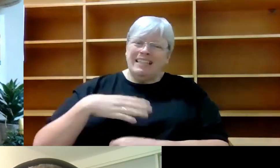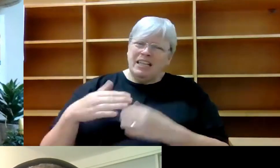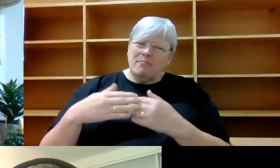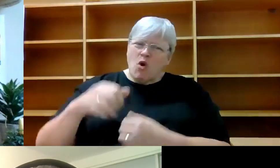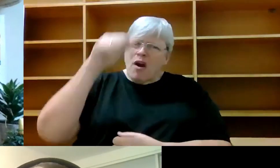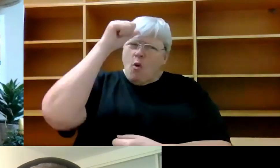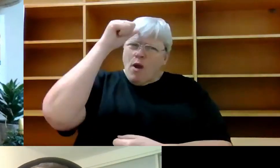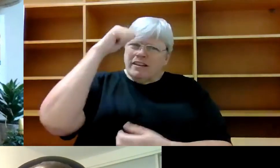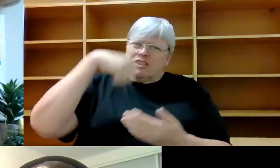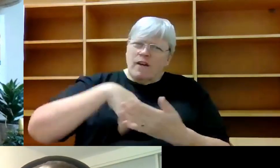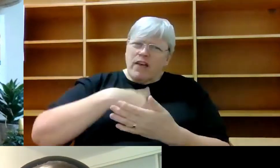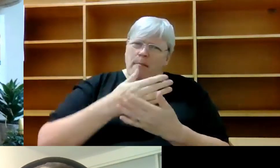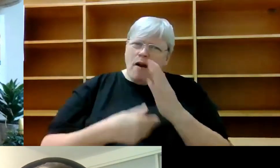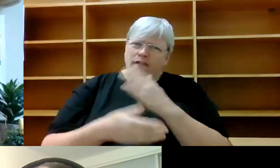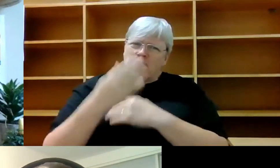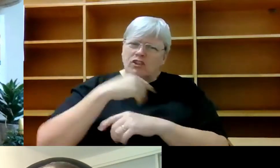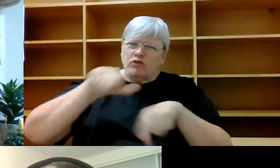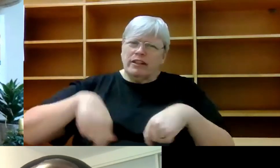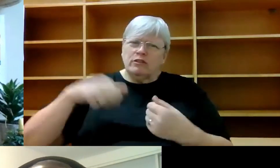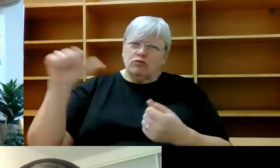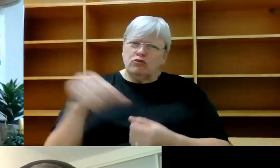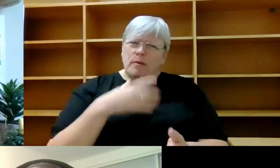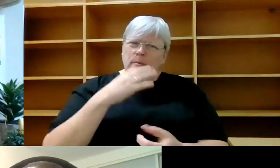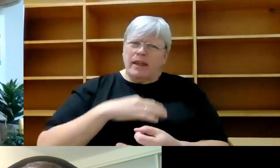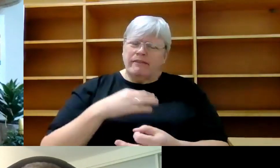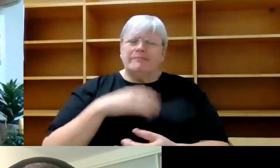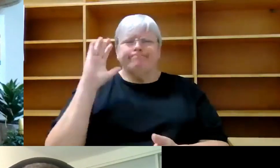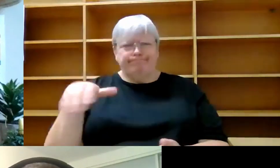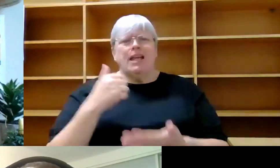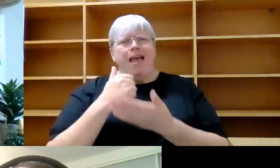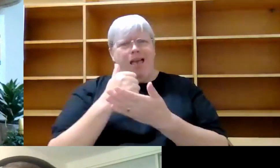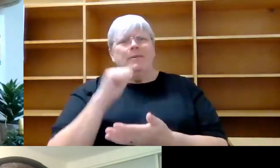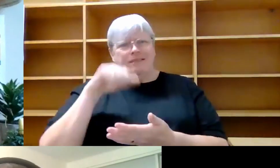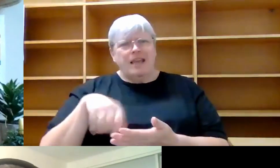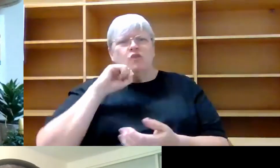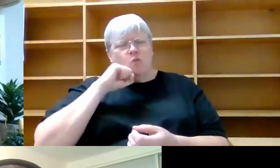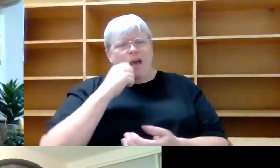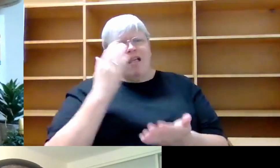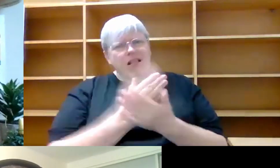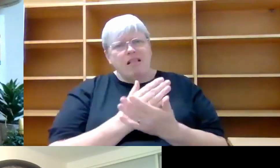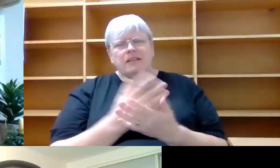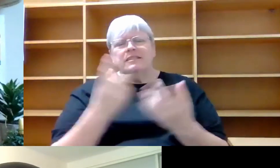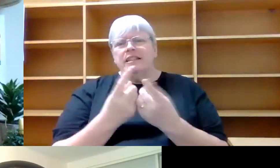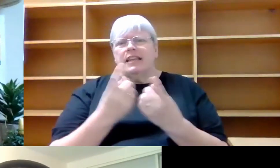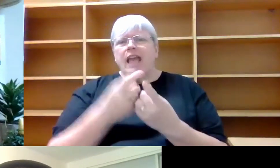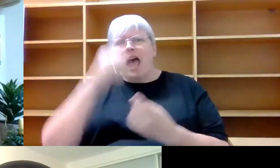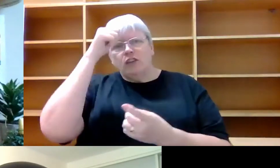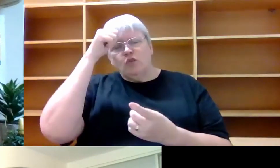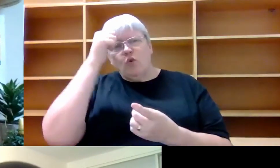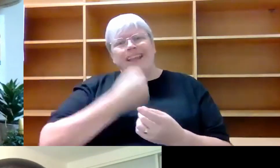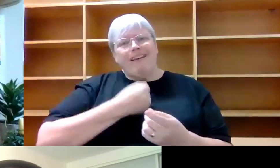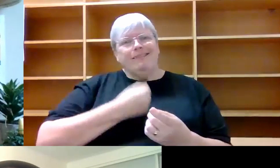of our history will help? Yeah, I think so. Forward? That would help. That would help. And this is the thing, because I know there's a guilt and